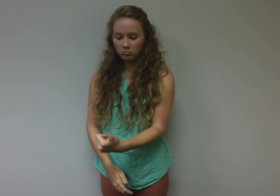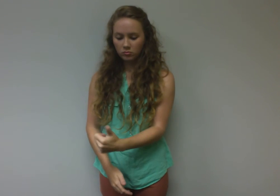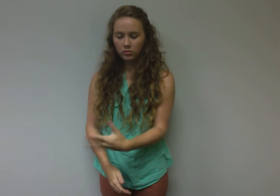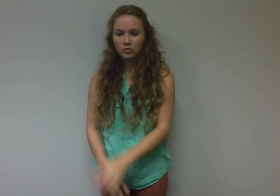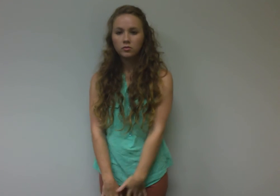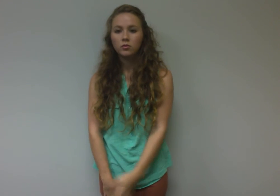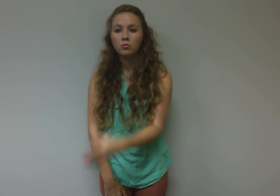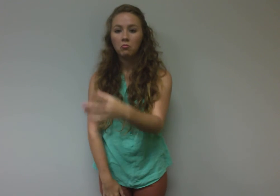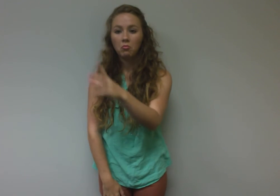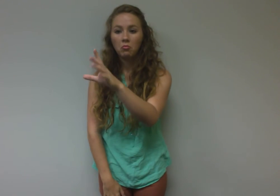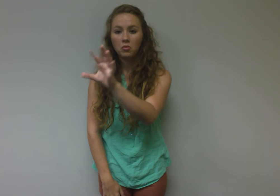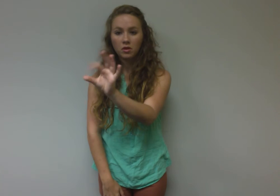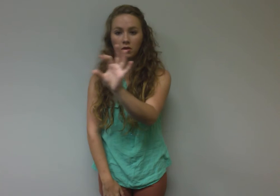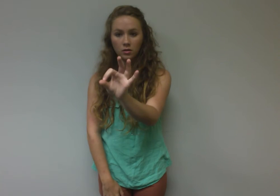108. Let's do one more problem.